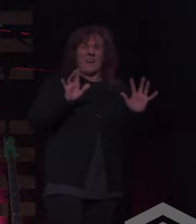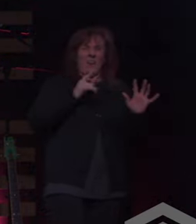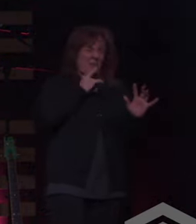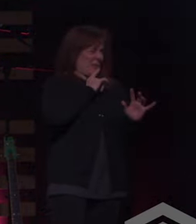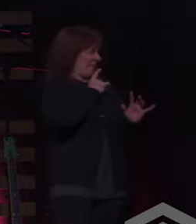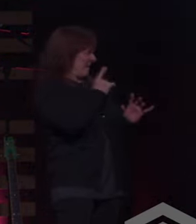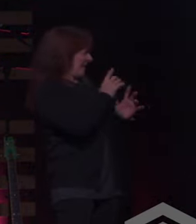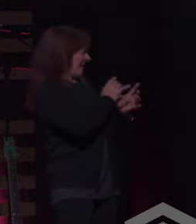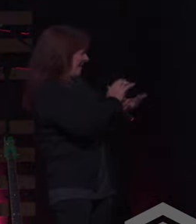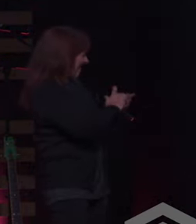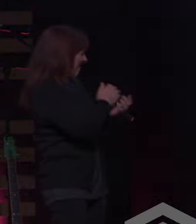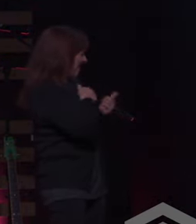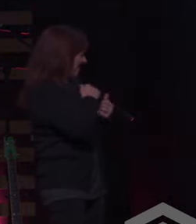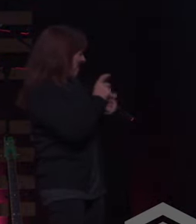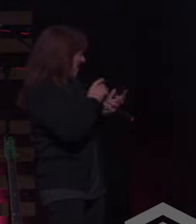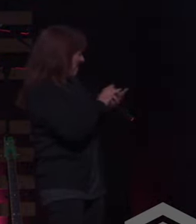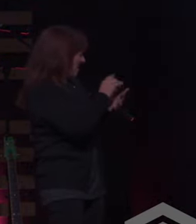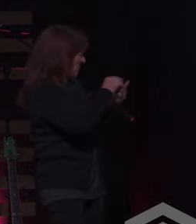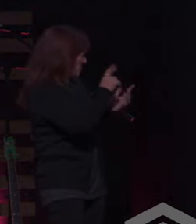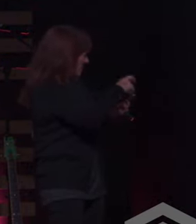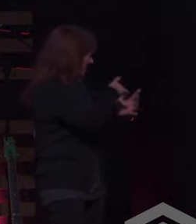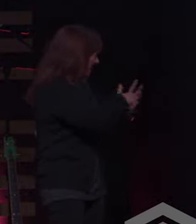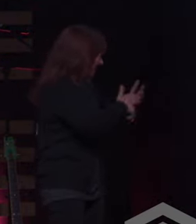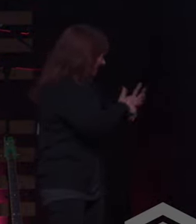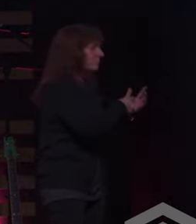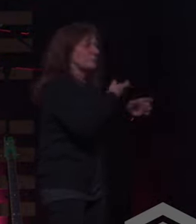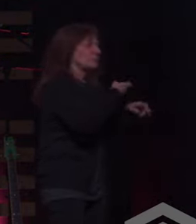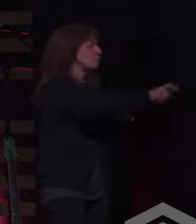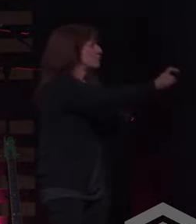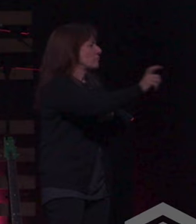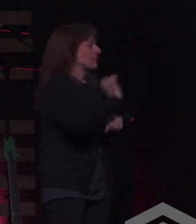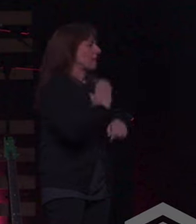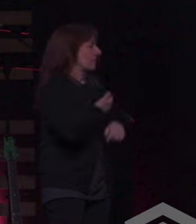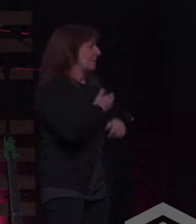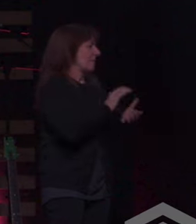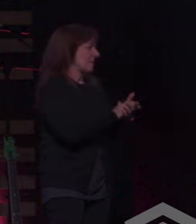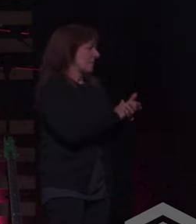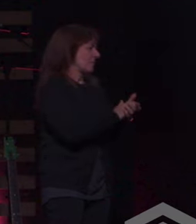and marriage and intimacy because it's ruining it.